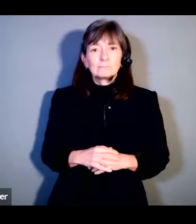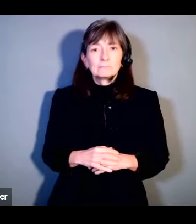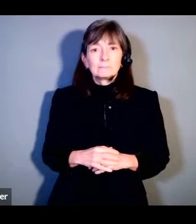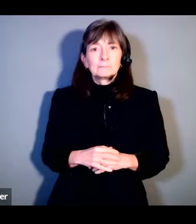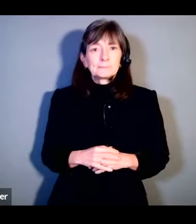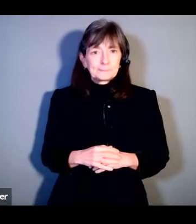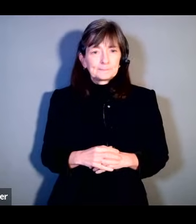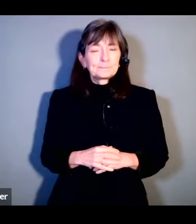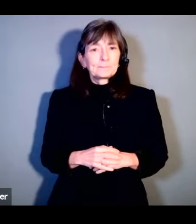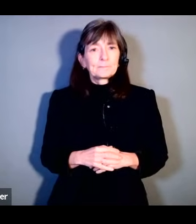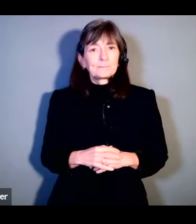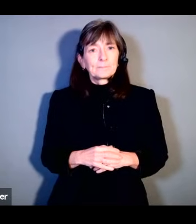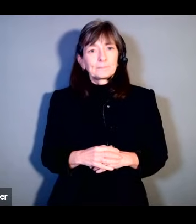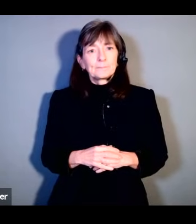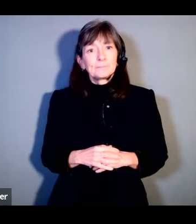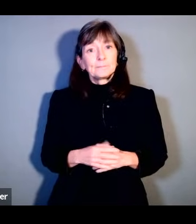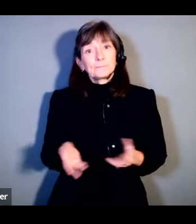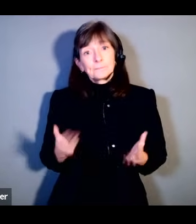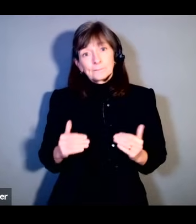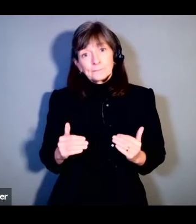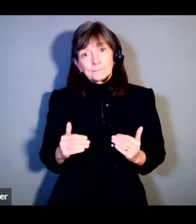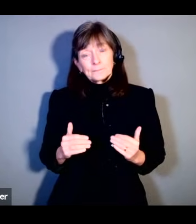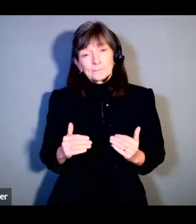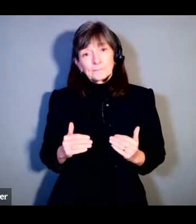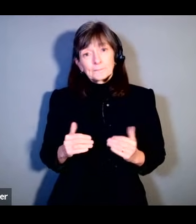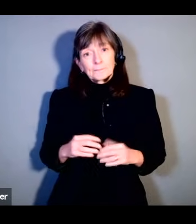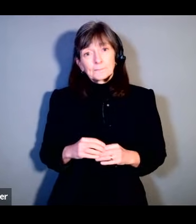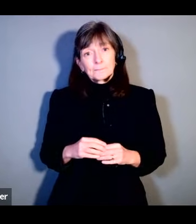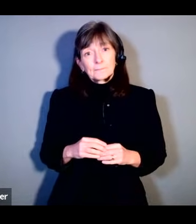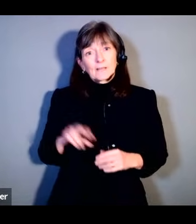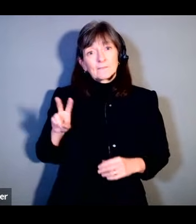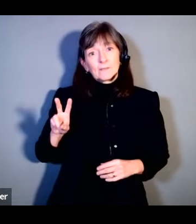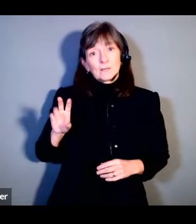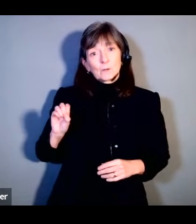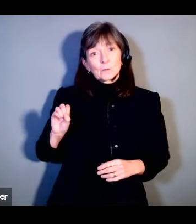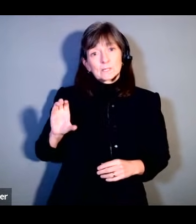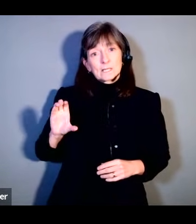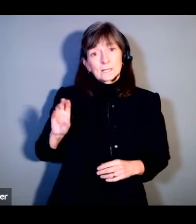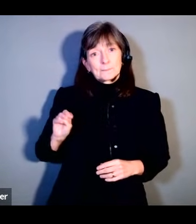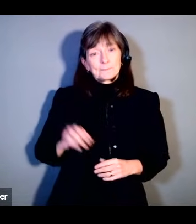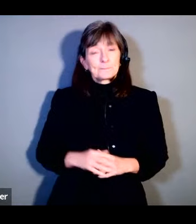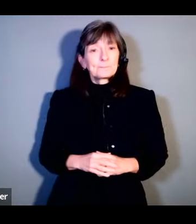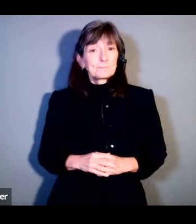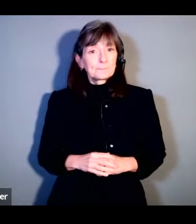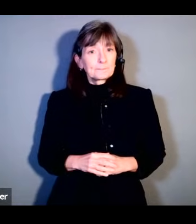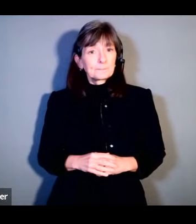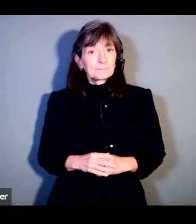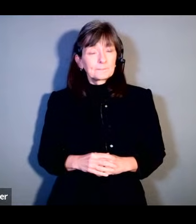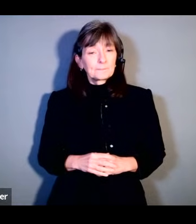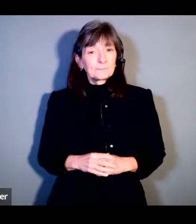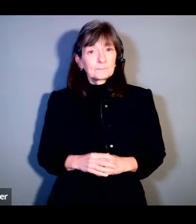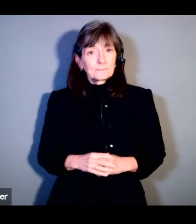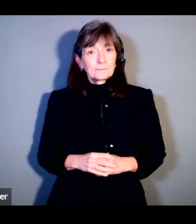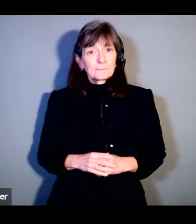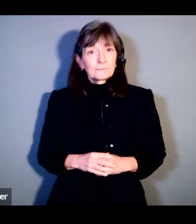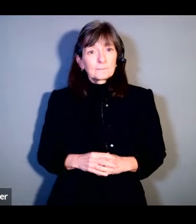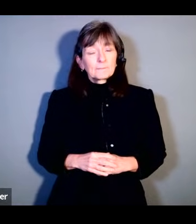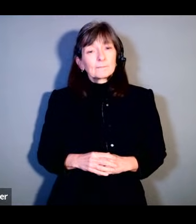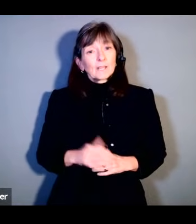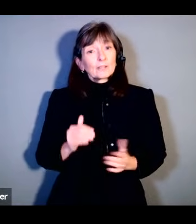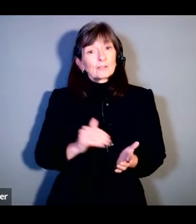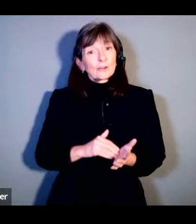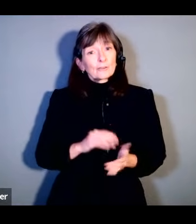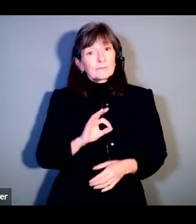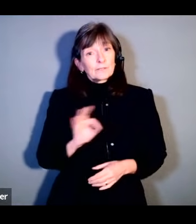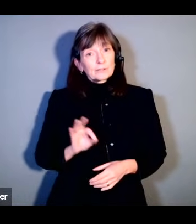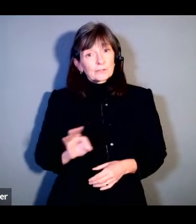Thank you. Our next questions are from Richard Duggan with BOCM. Please go ahead. Thank you. Dr. Fitzgerald, would you